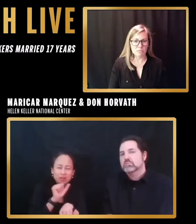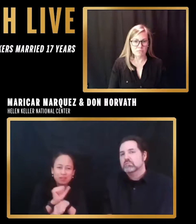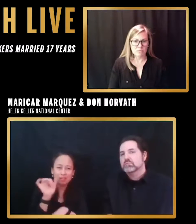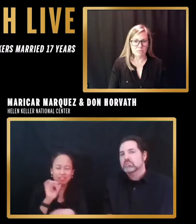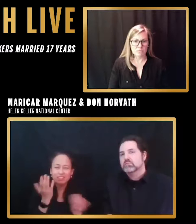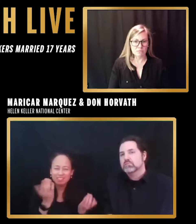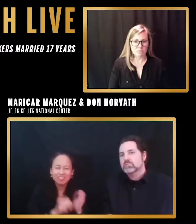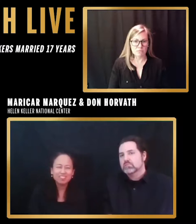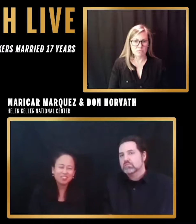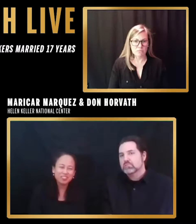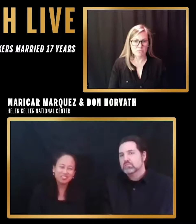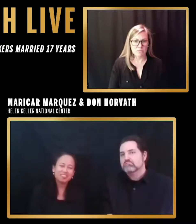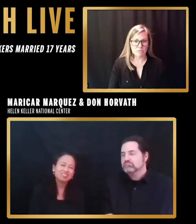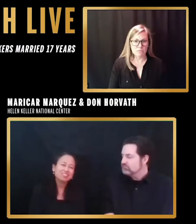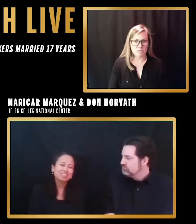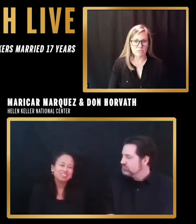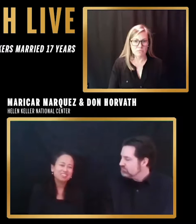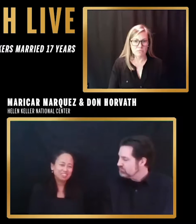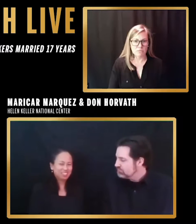safely,